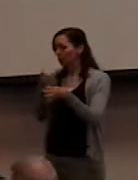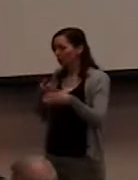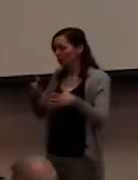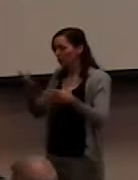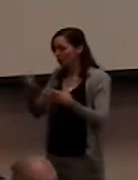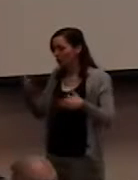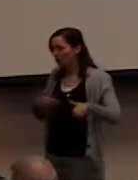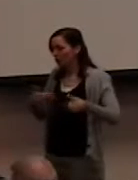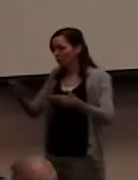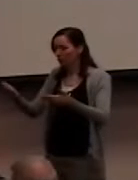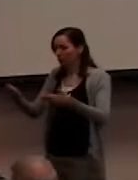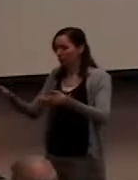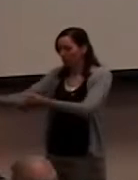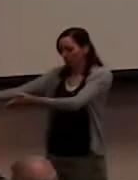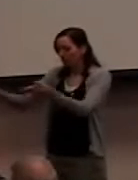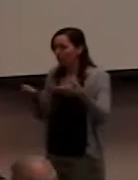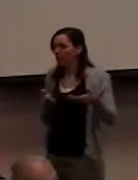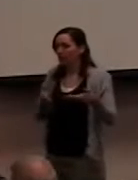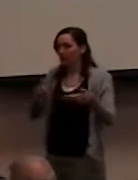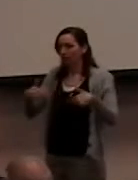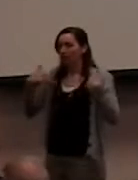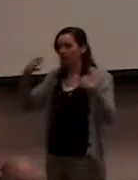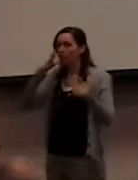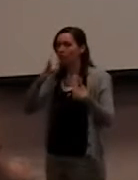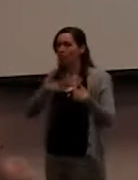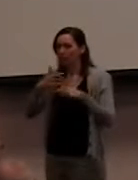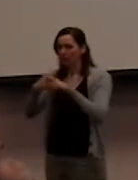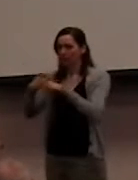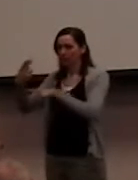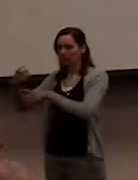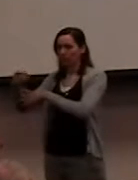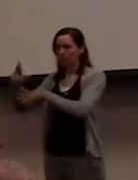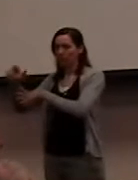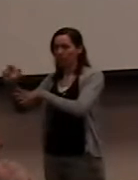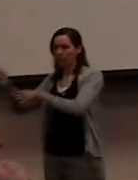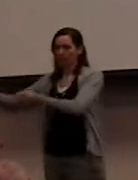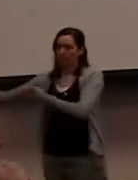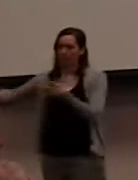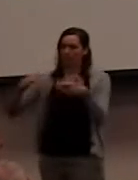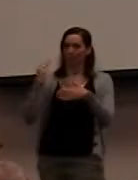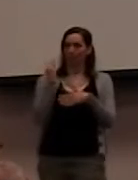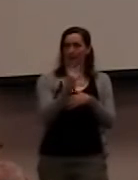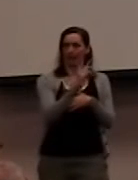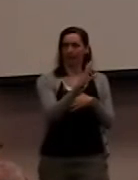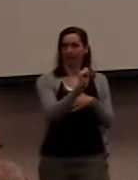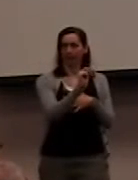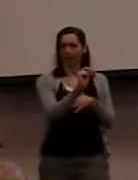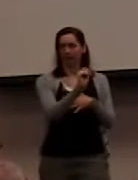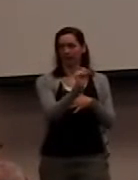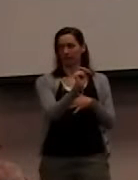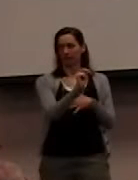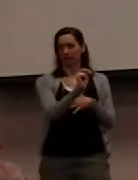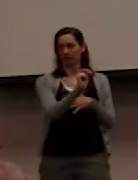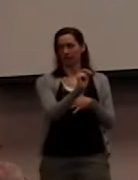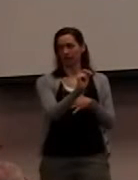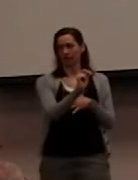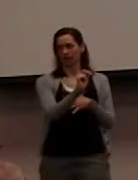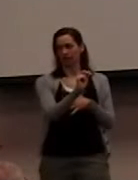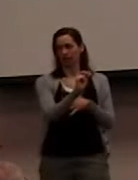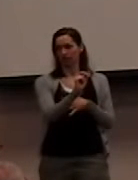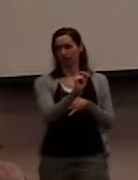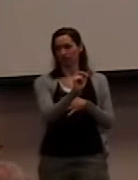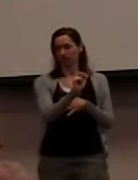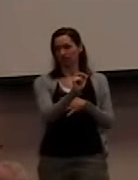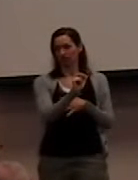young lady from Haran, take her back to Canaan, and that will be an effect felt in the households